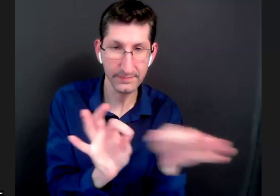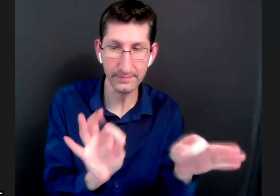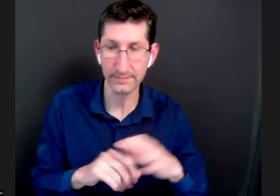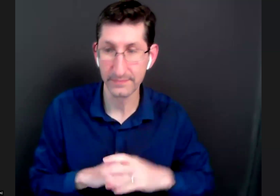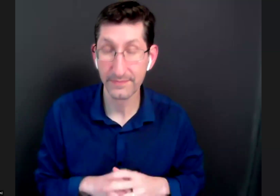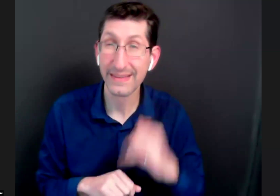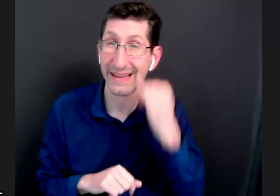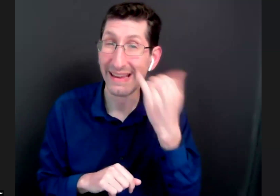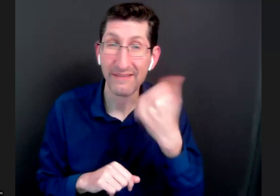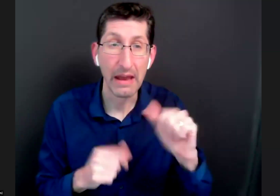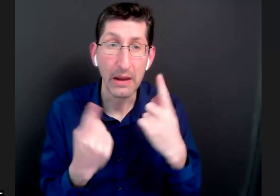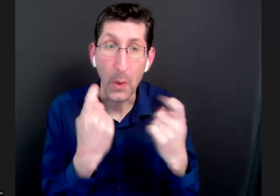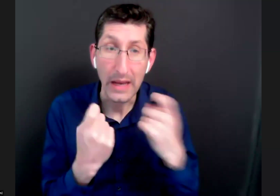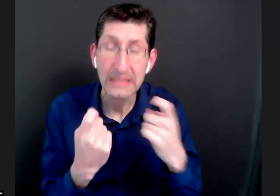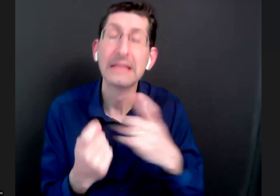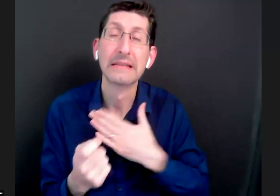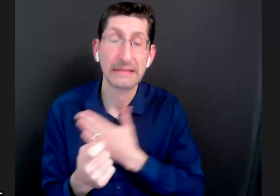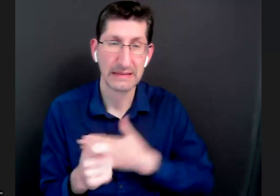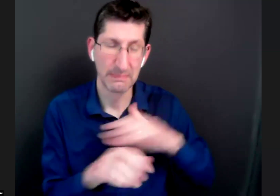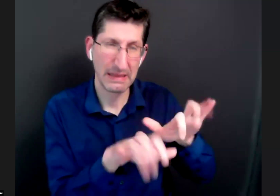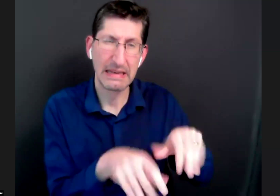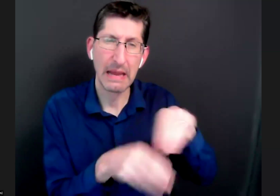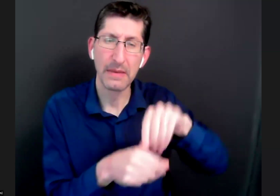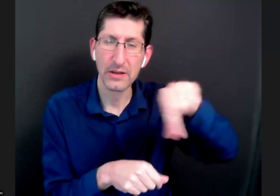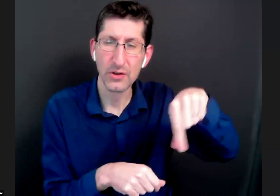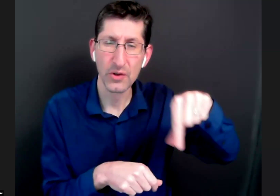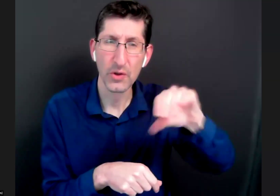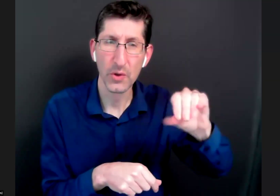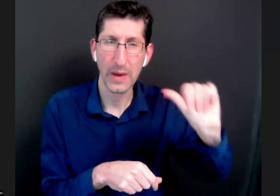If you have any questions, please submit them in the Q&A section.